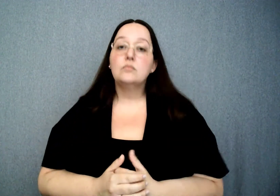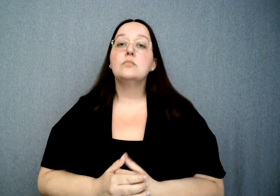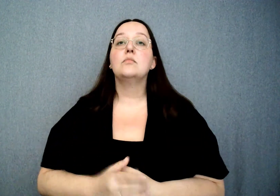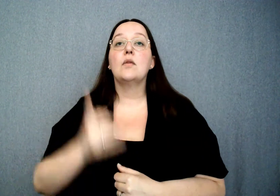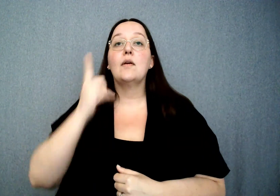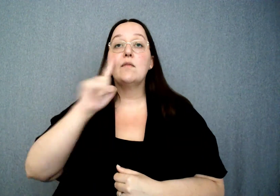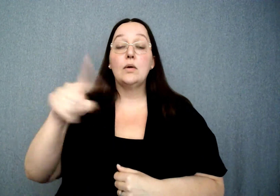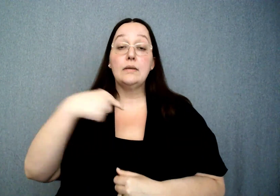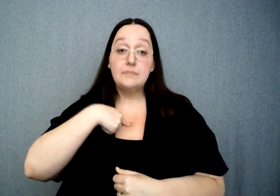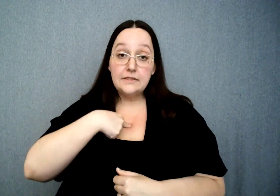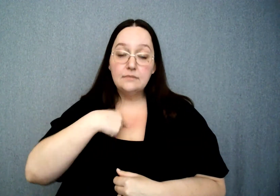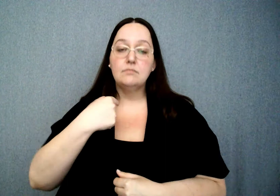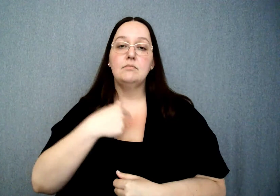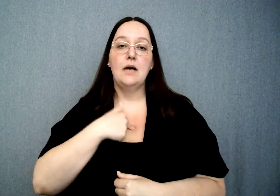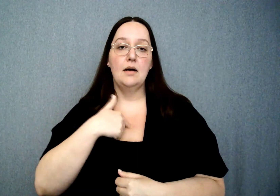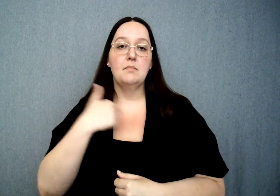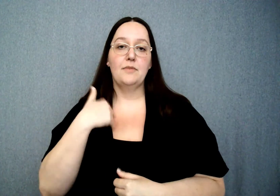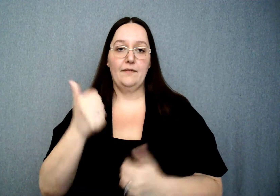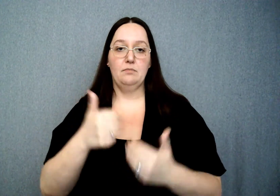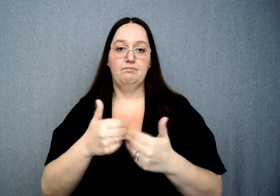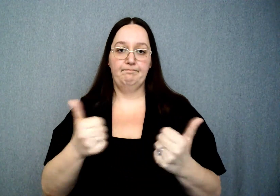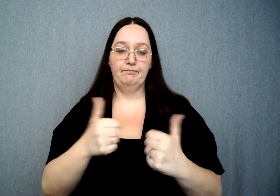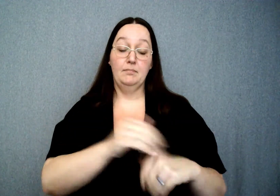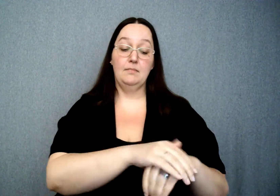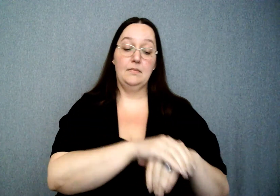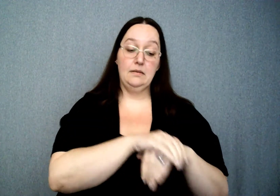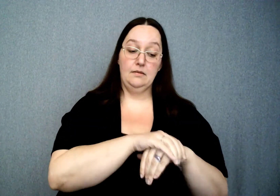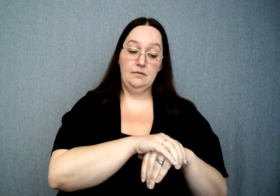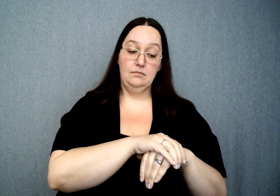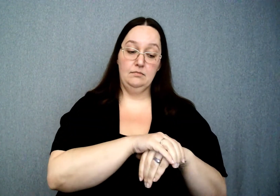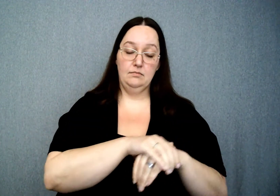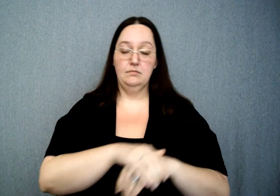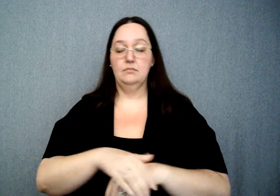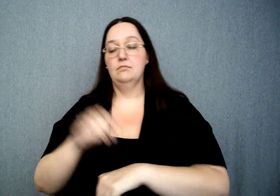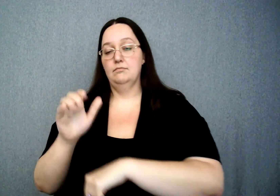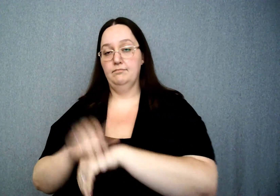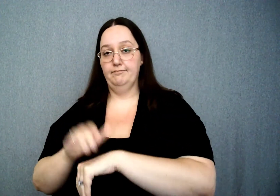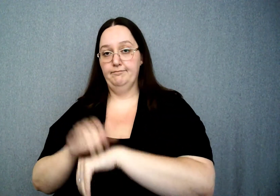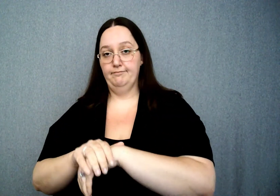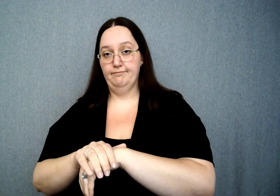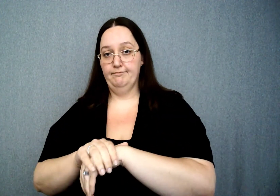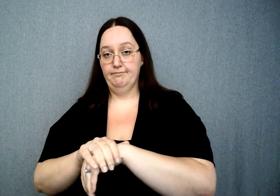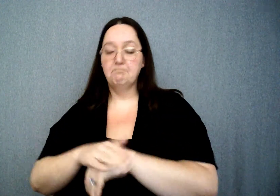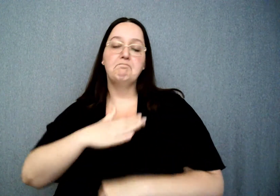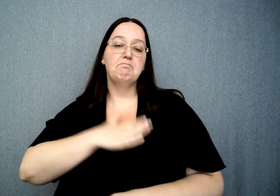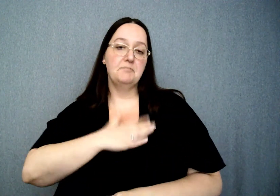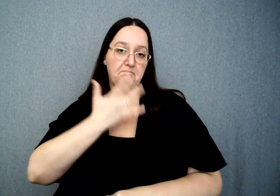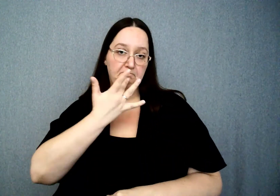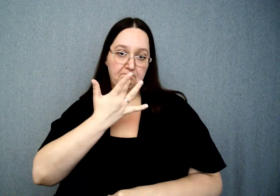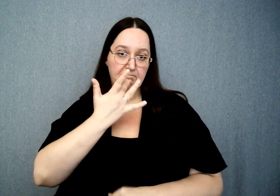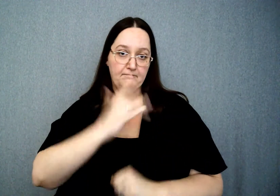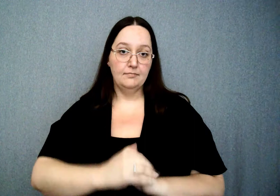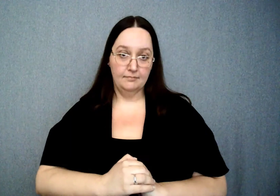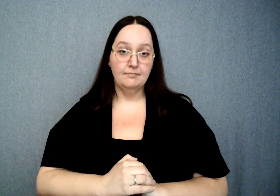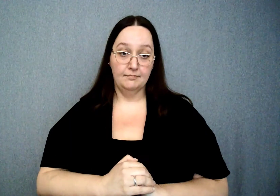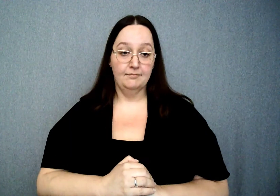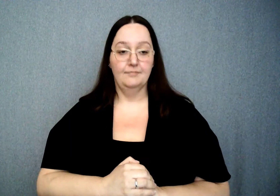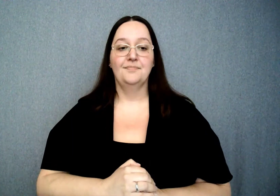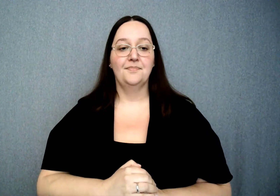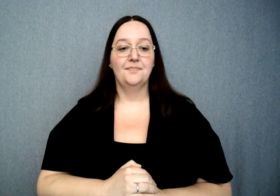there. For me specifically, I prefer to pull for England and tap for English. That is my preference.